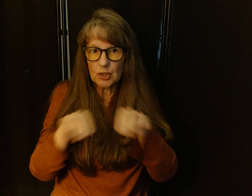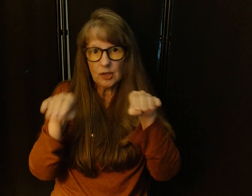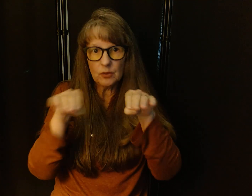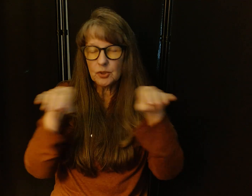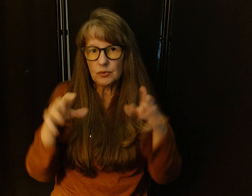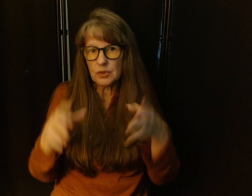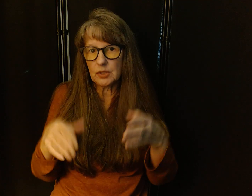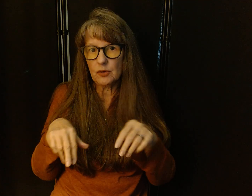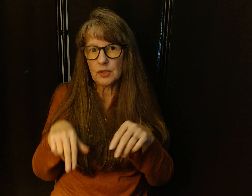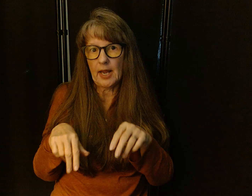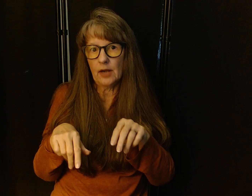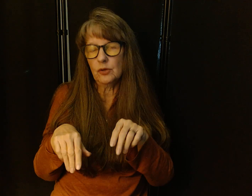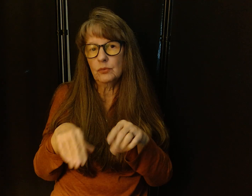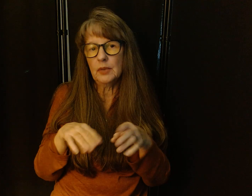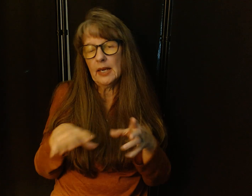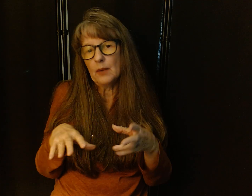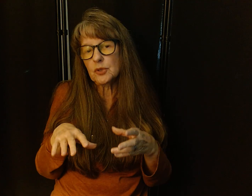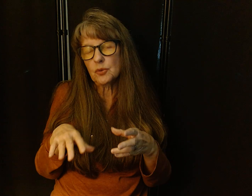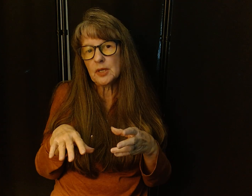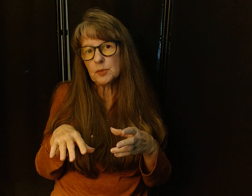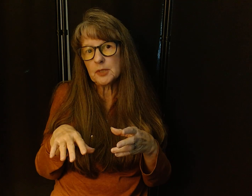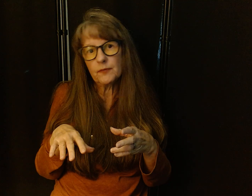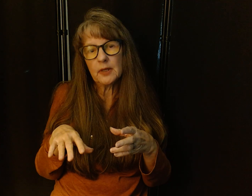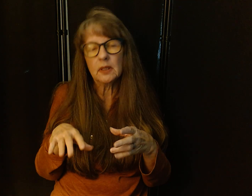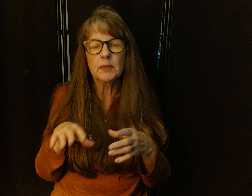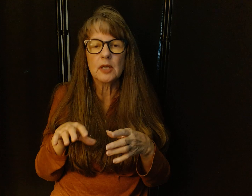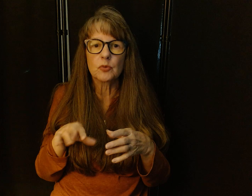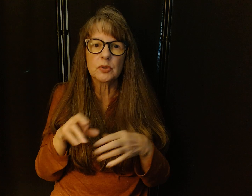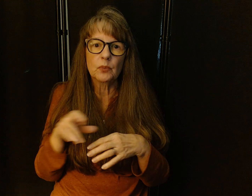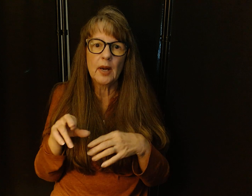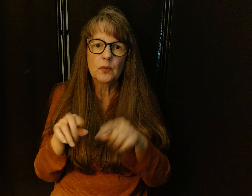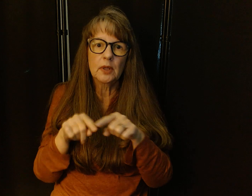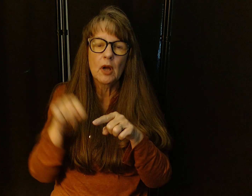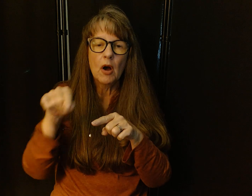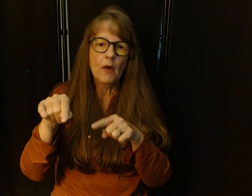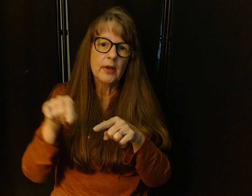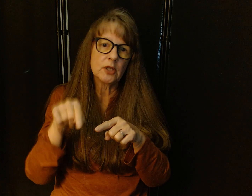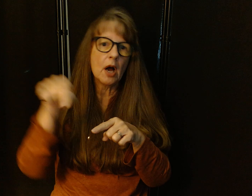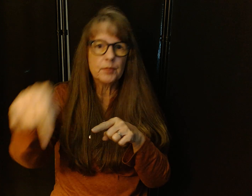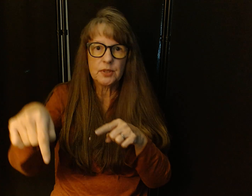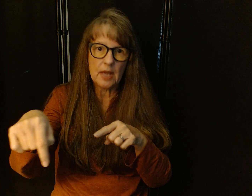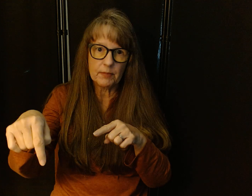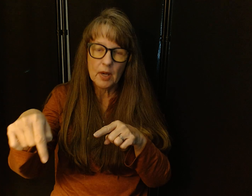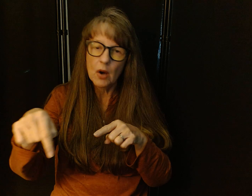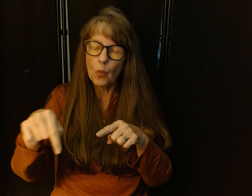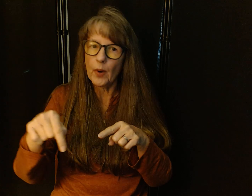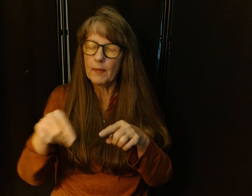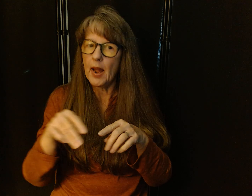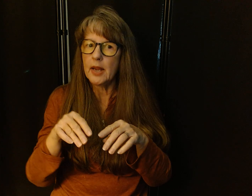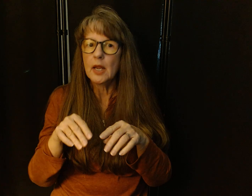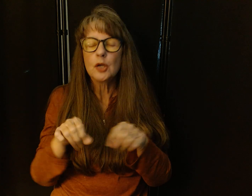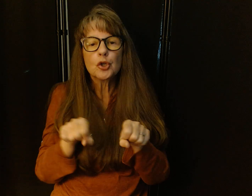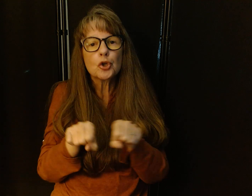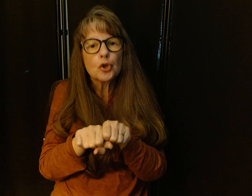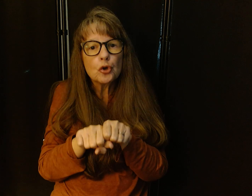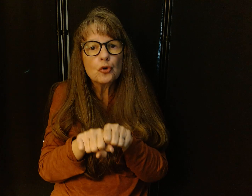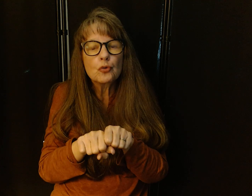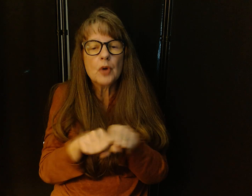would show stairs, and I was doing it specifically because it was the right one on that top step where my shoe got